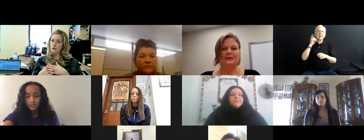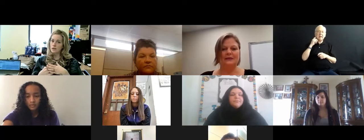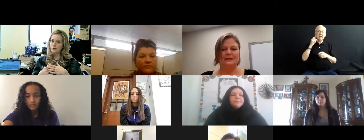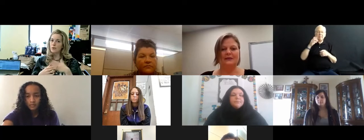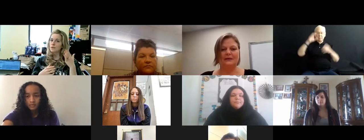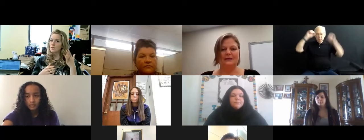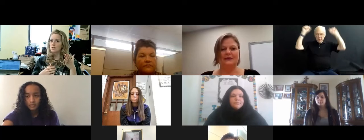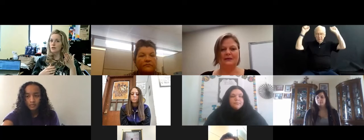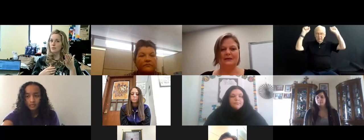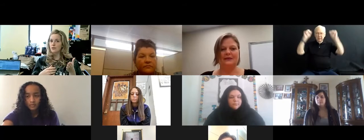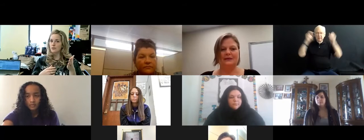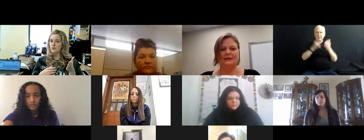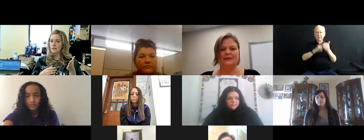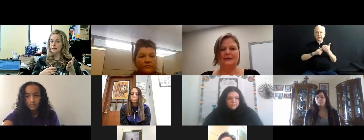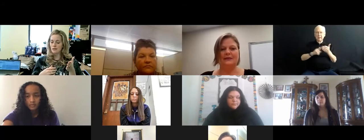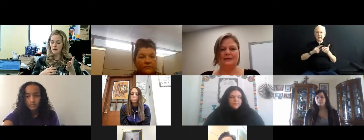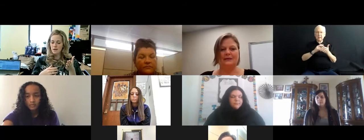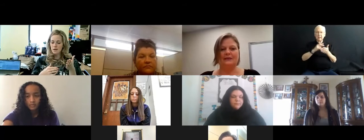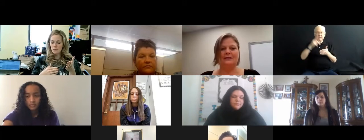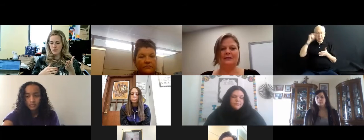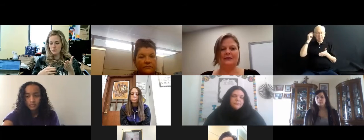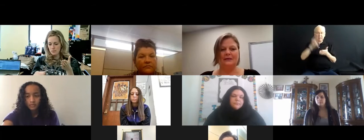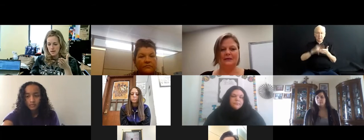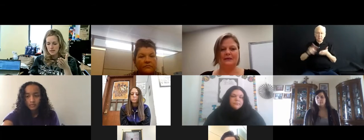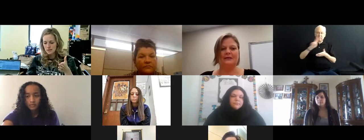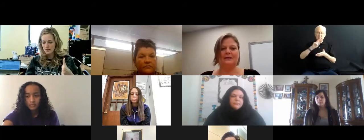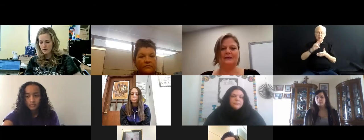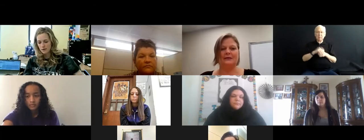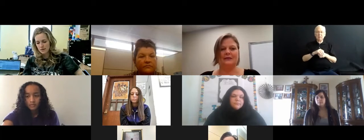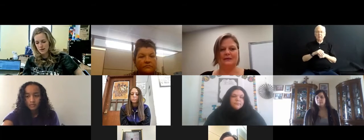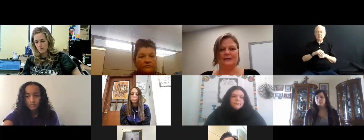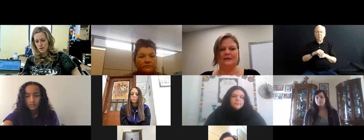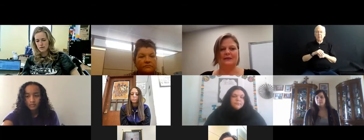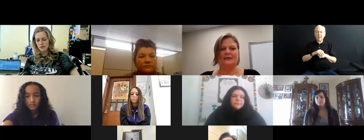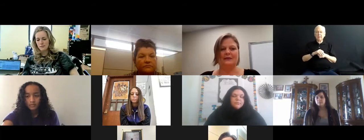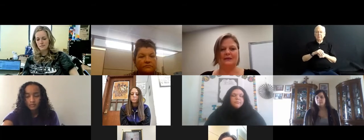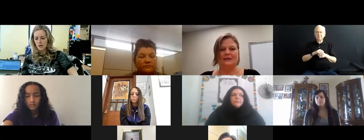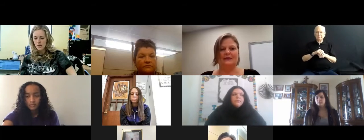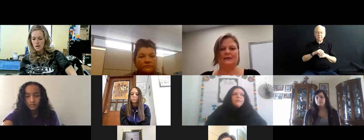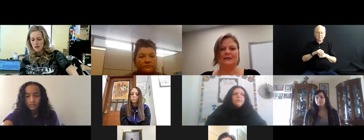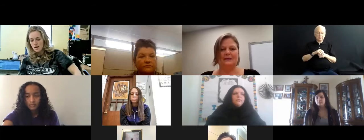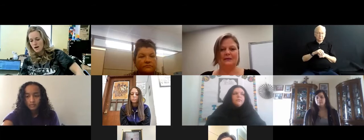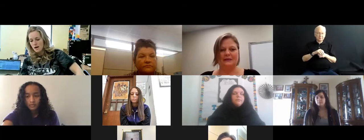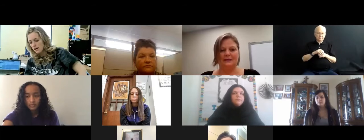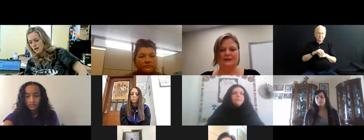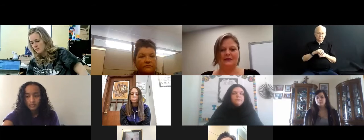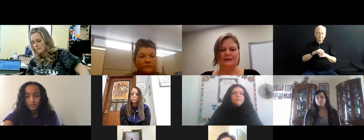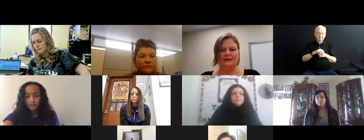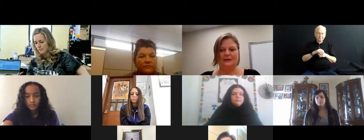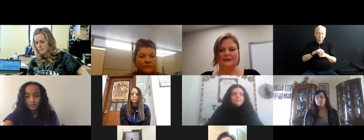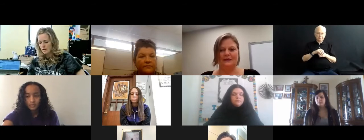significant. So Deaf History Month starts on March 13th, when he was picked as that first deaf president.